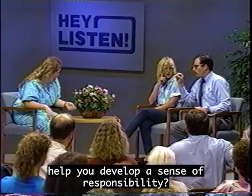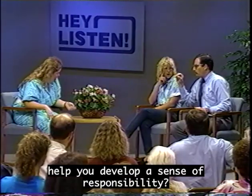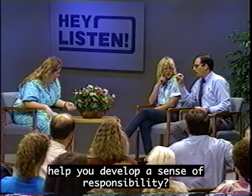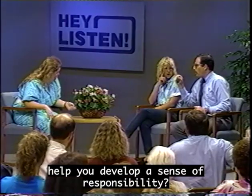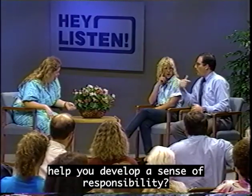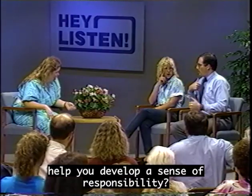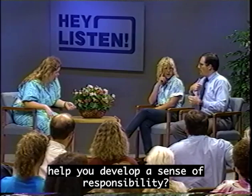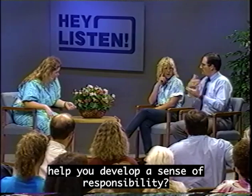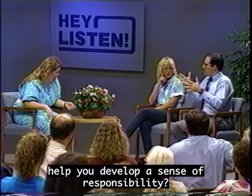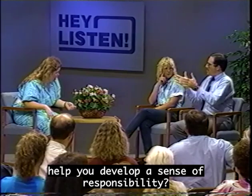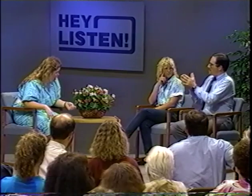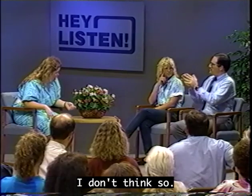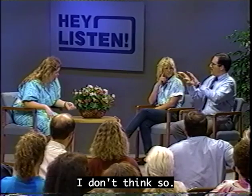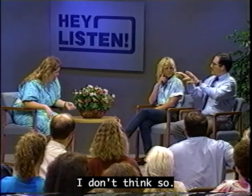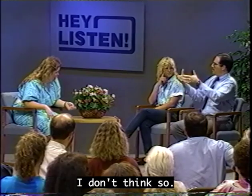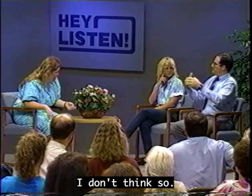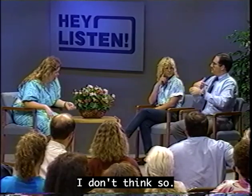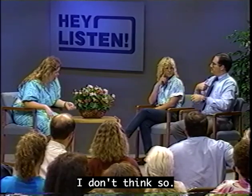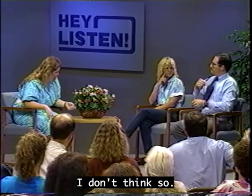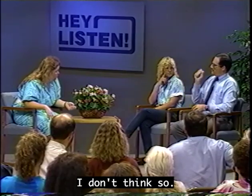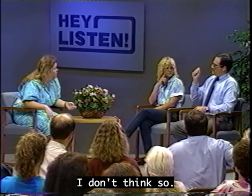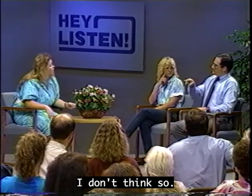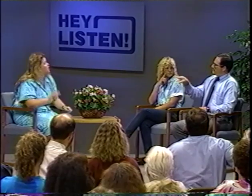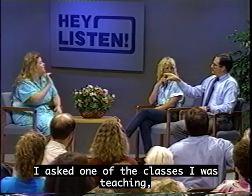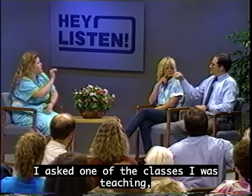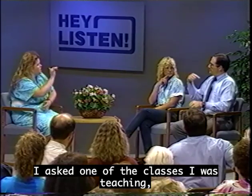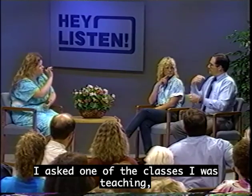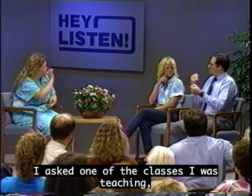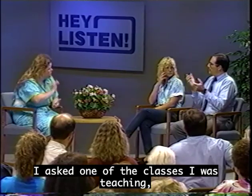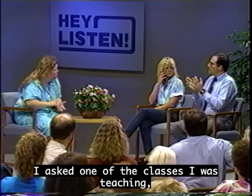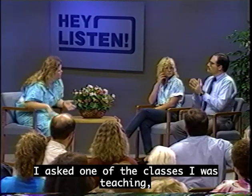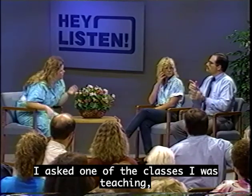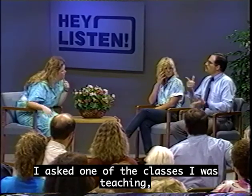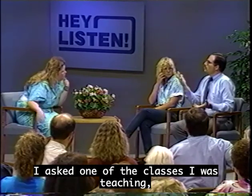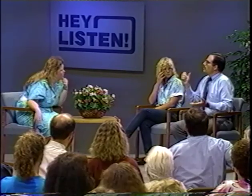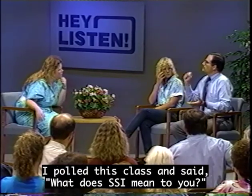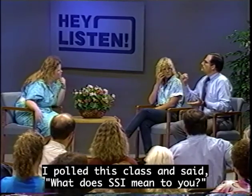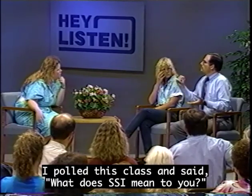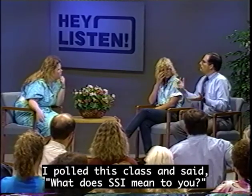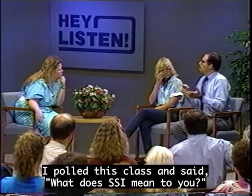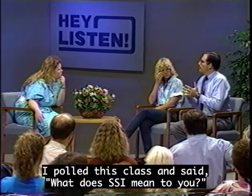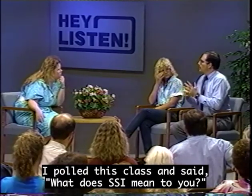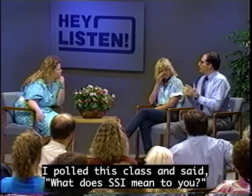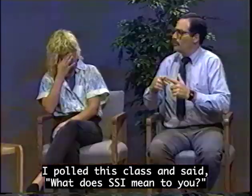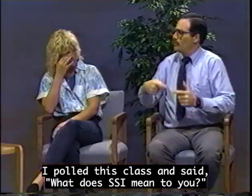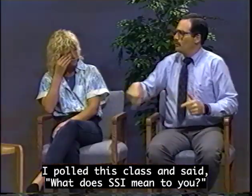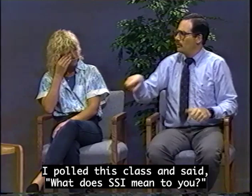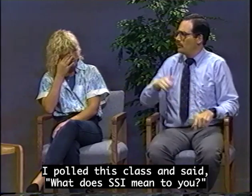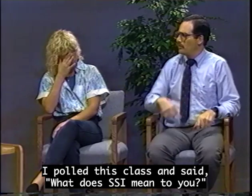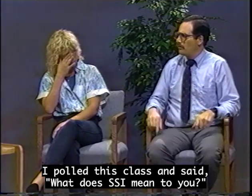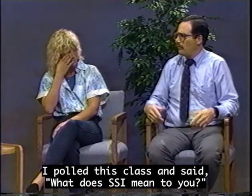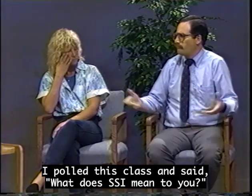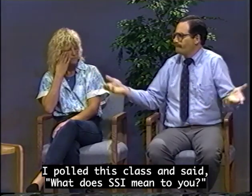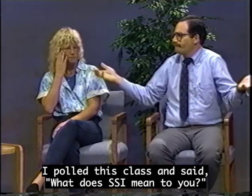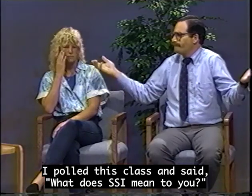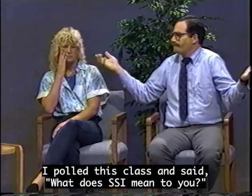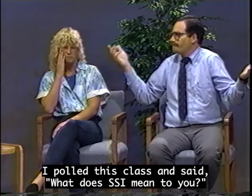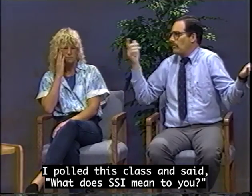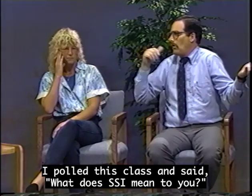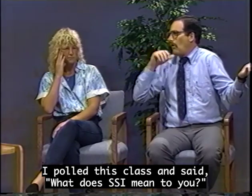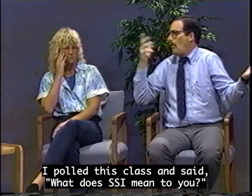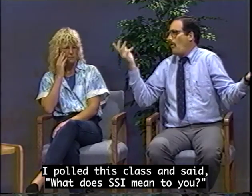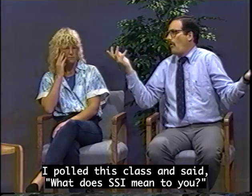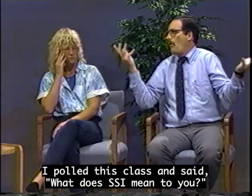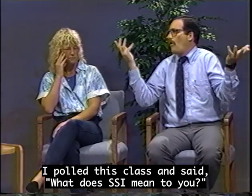you develop a sense of responsibility? I don't think so. I asked one of the classes I was teaching, I polled this class and said, what